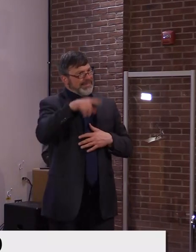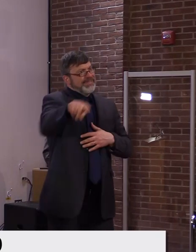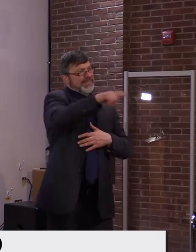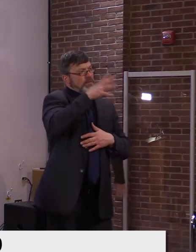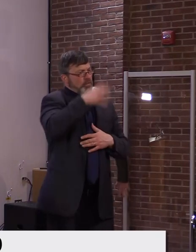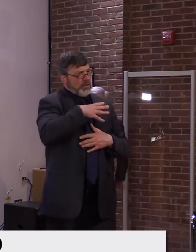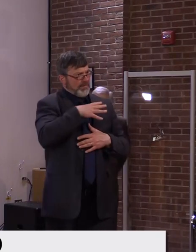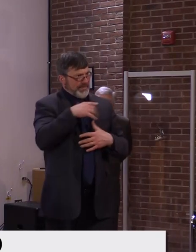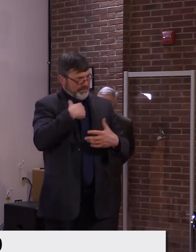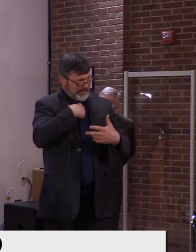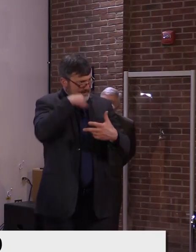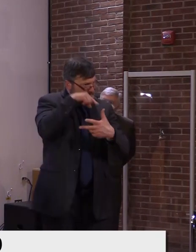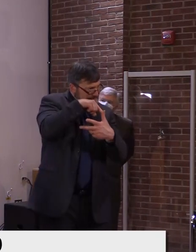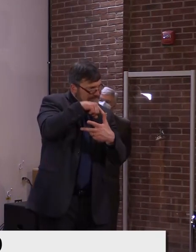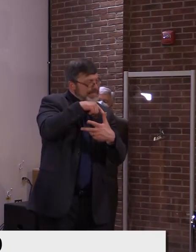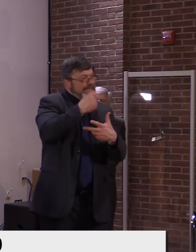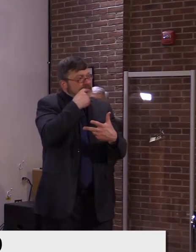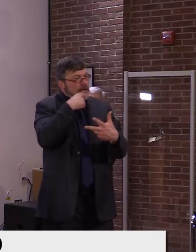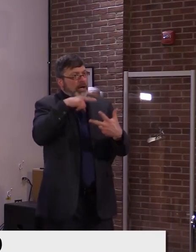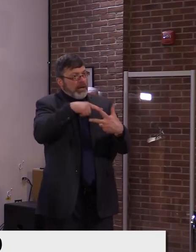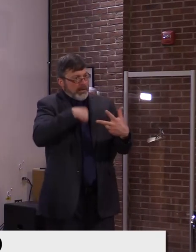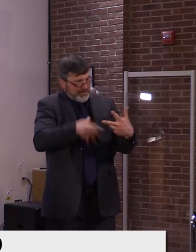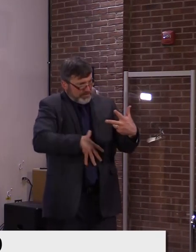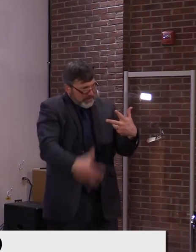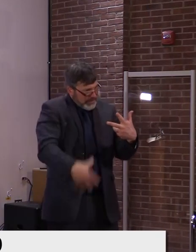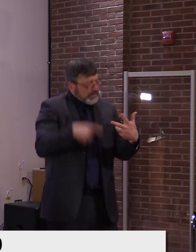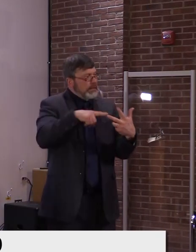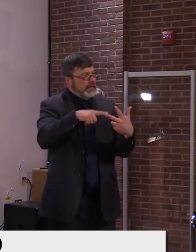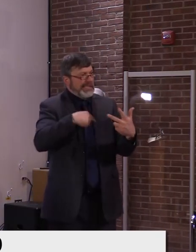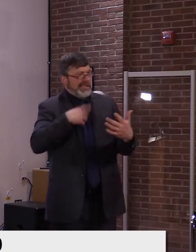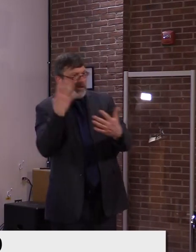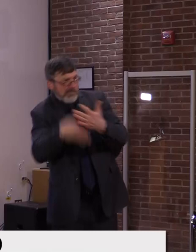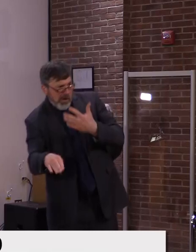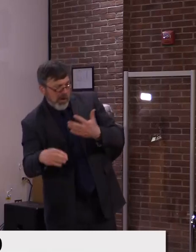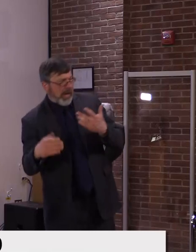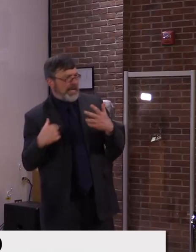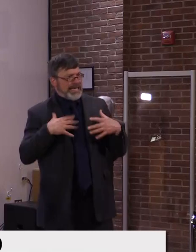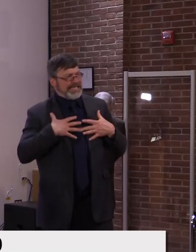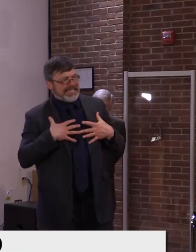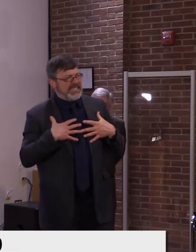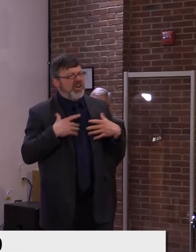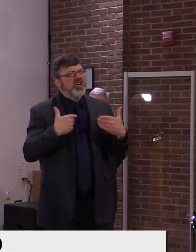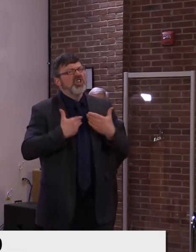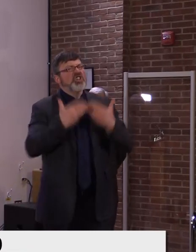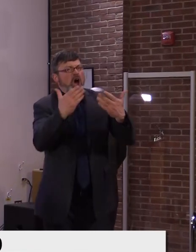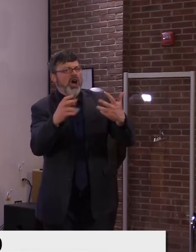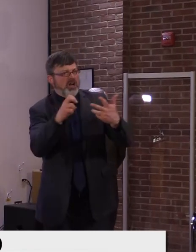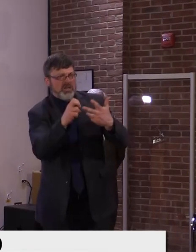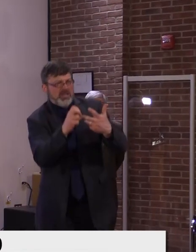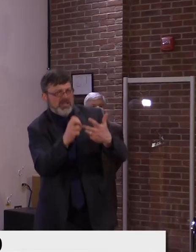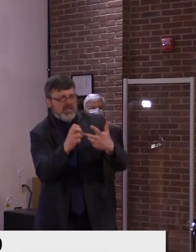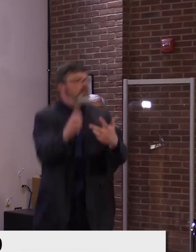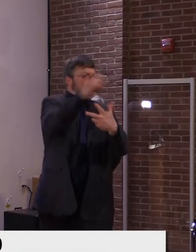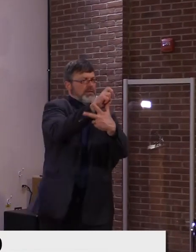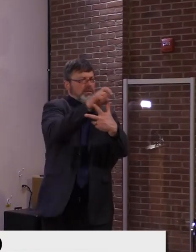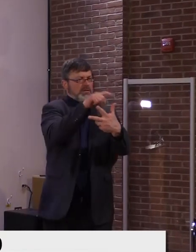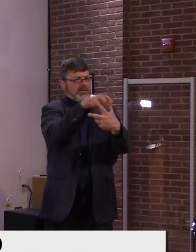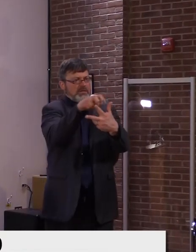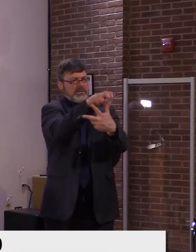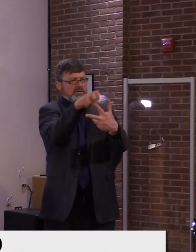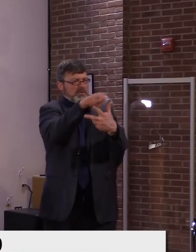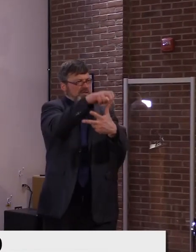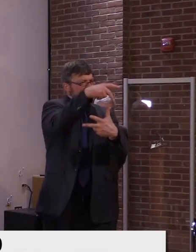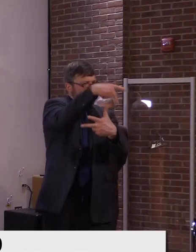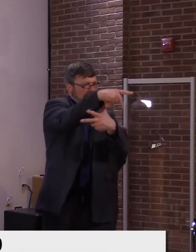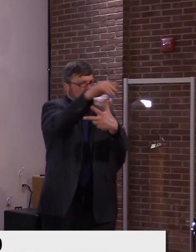about getting vaccinated and having a risk of blood clotting, they have two options that there's been no such association